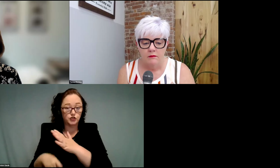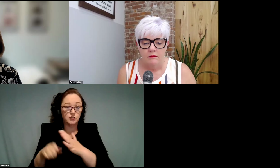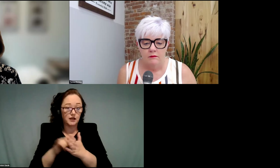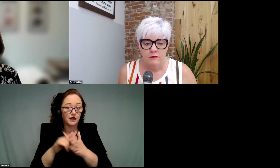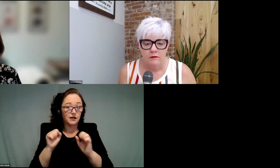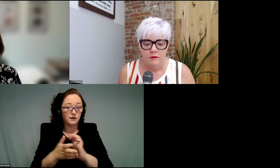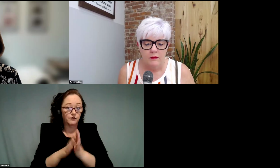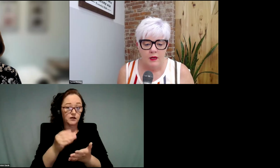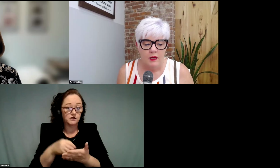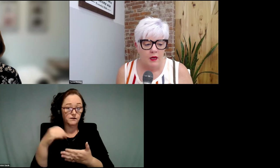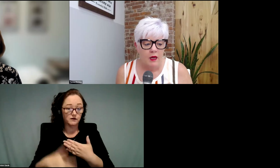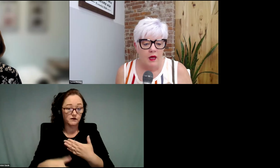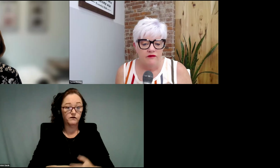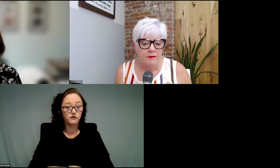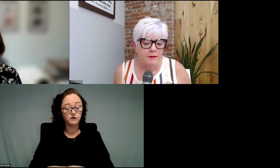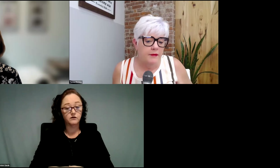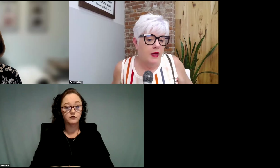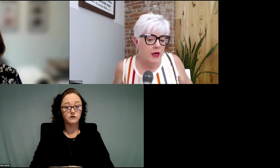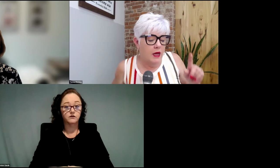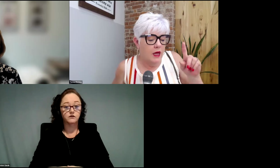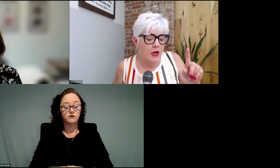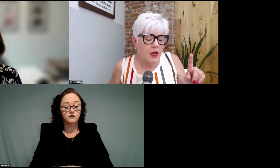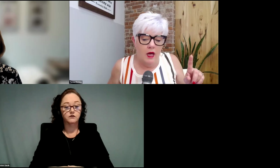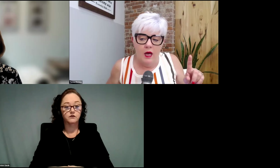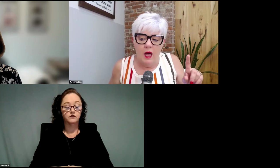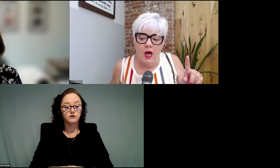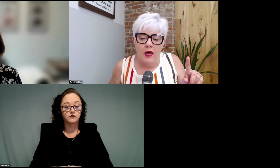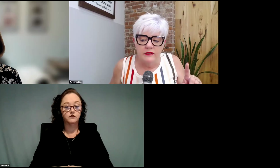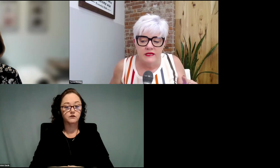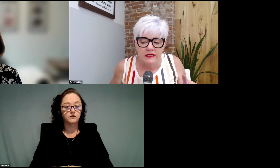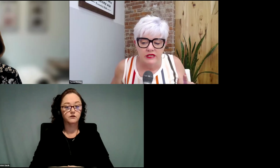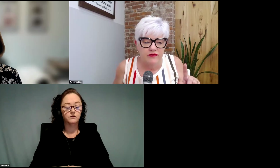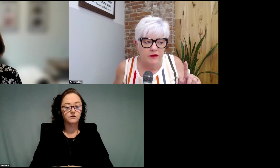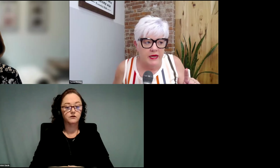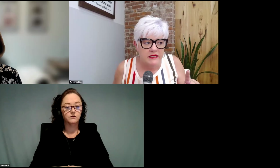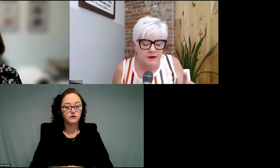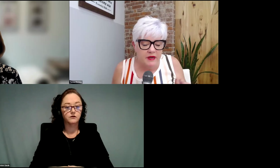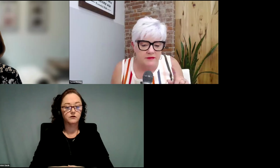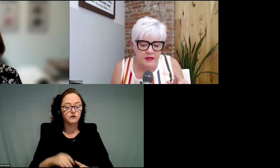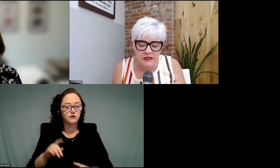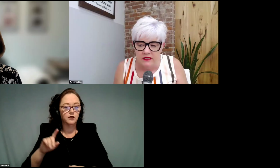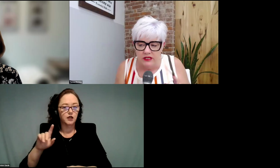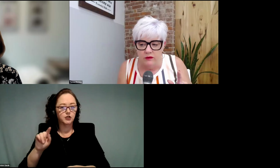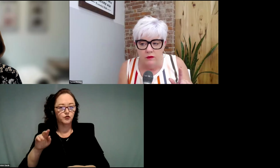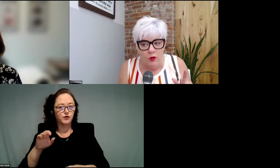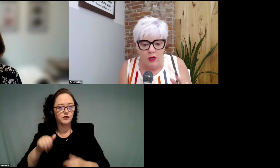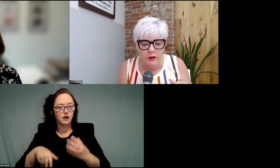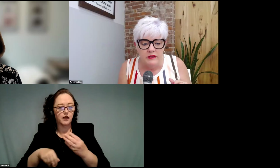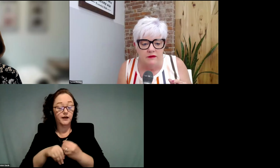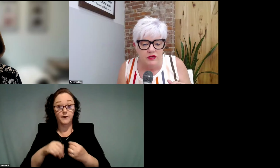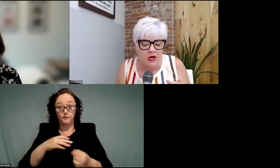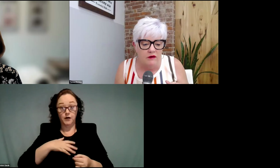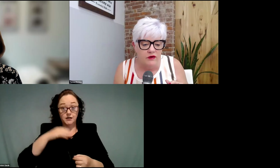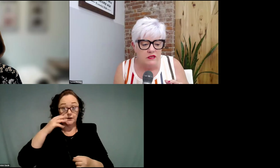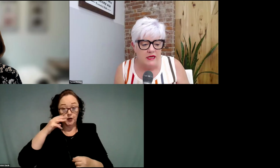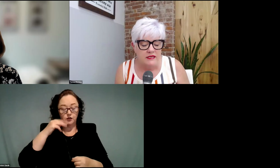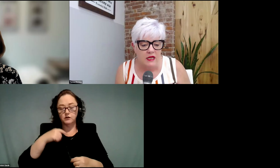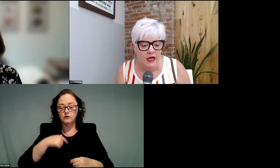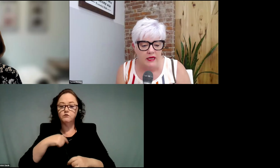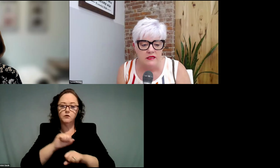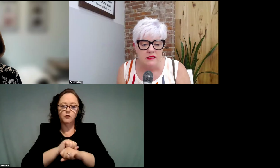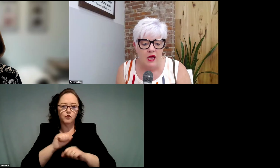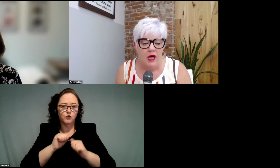Great, thank you. I see another question. Oh, go ahead, Teresa. I will say too, from my experience, because I do work with some photographers